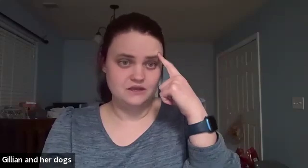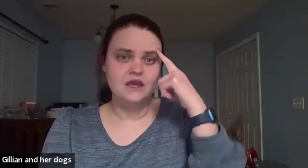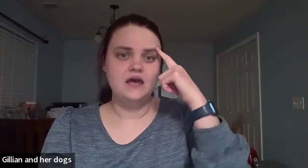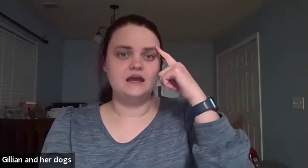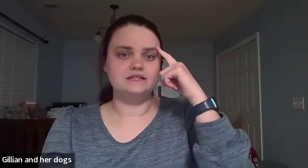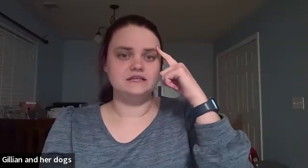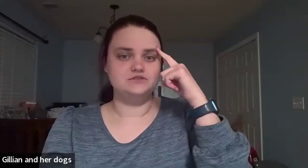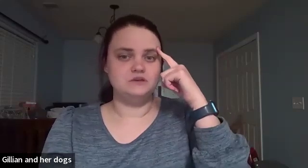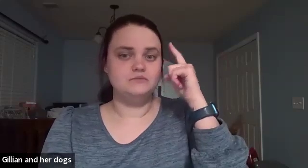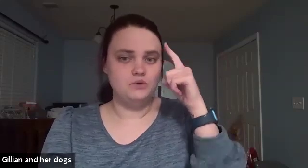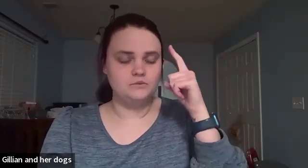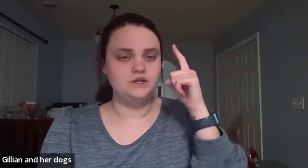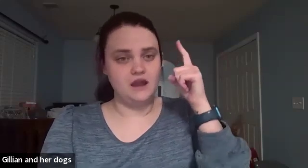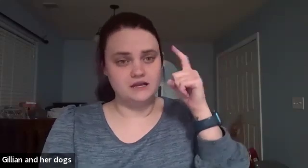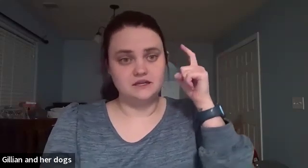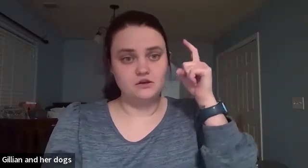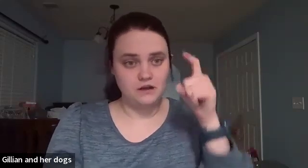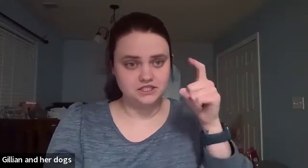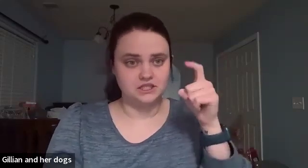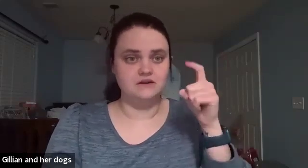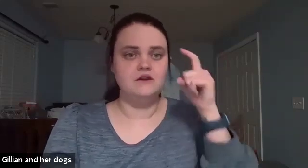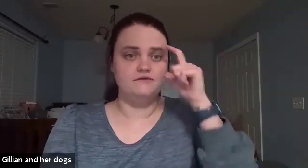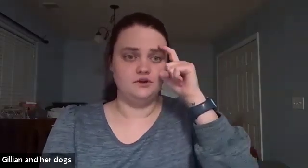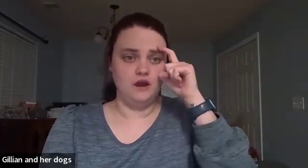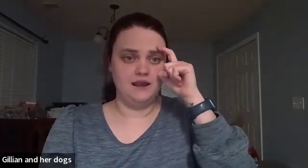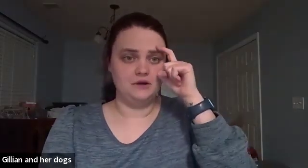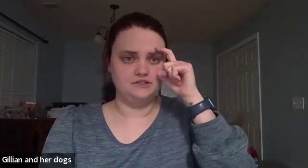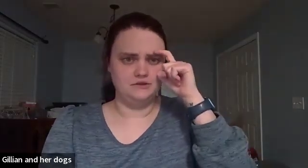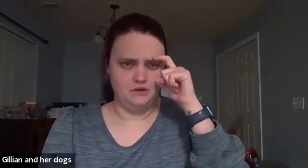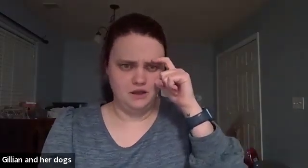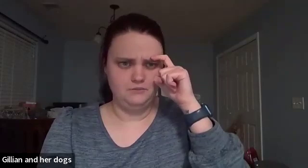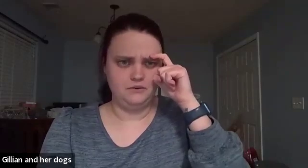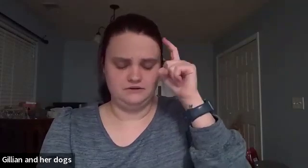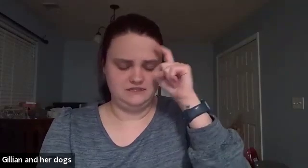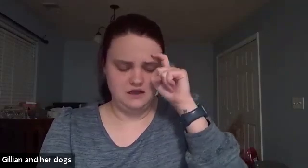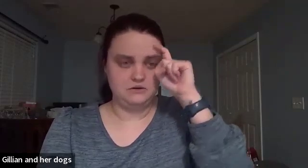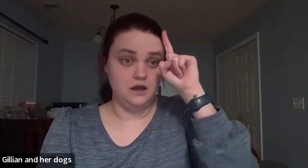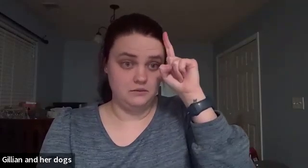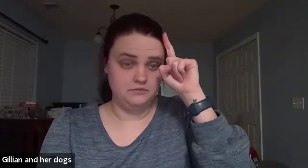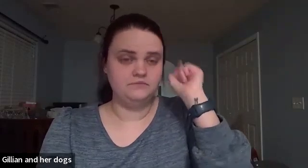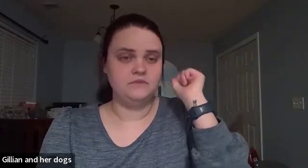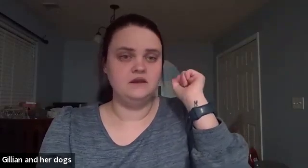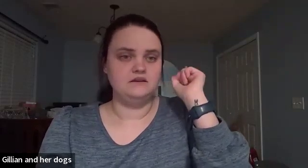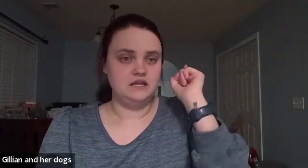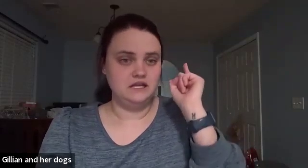eyebrows. And I said, it's really important when you're asking a question for your eyebrows to either go up or down or up.